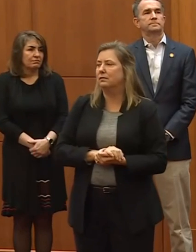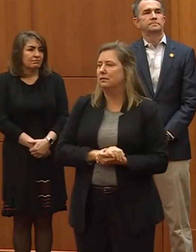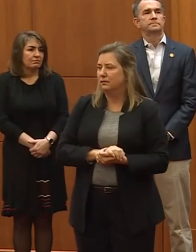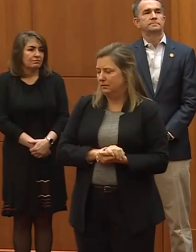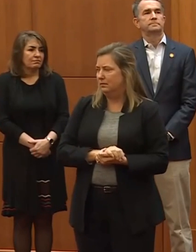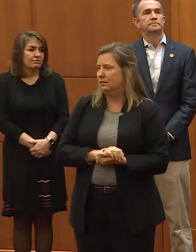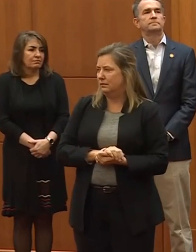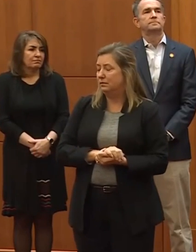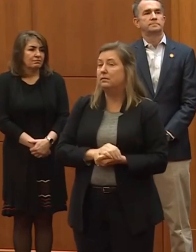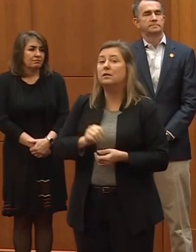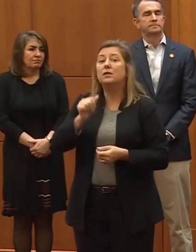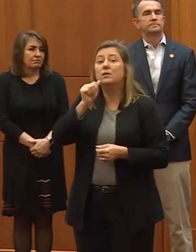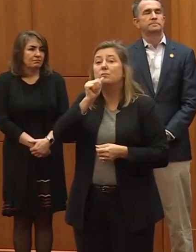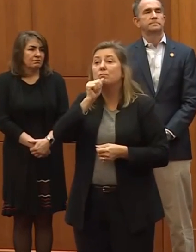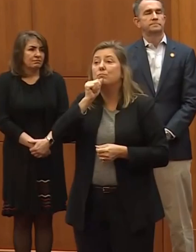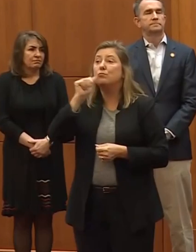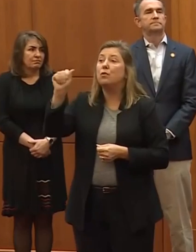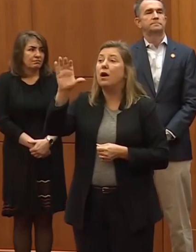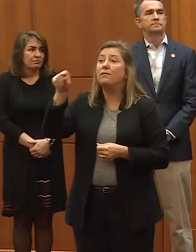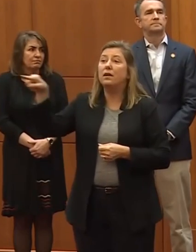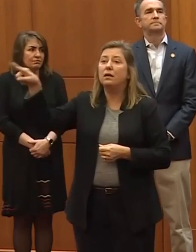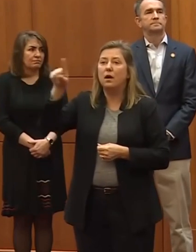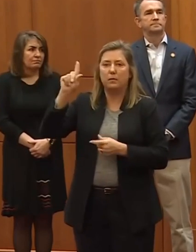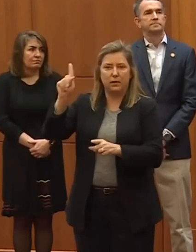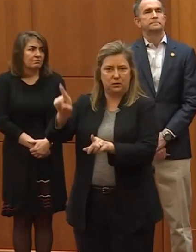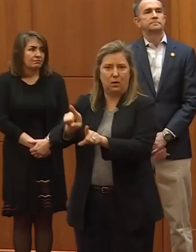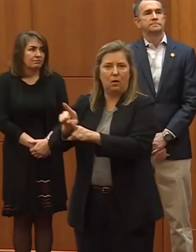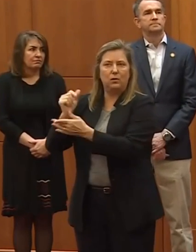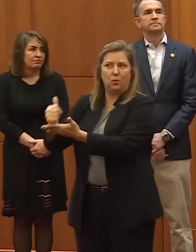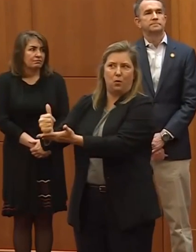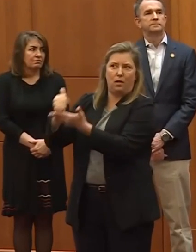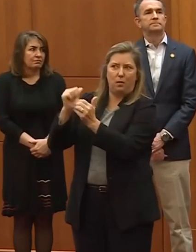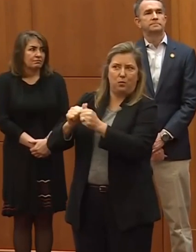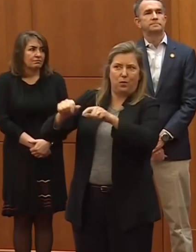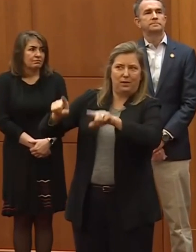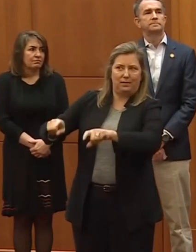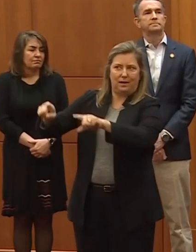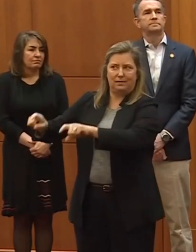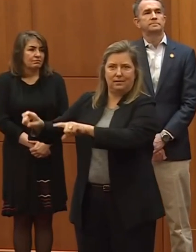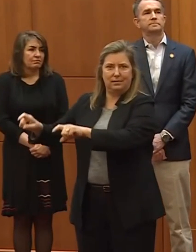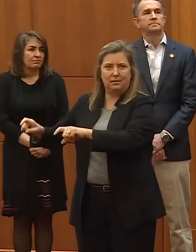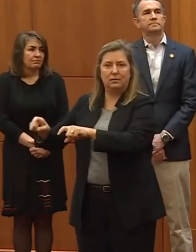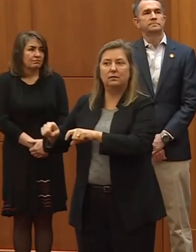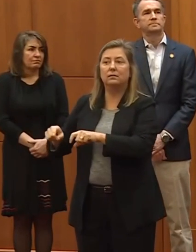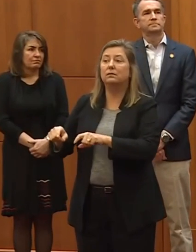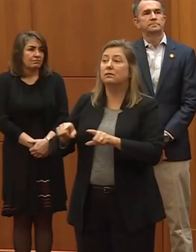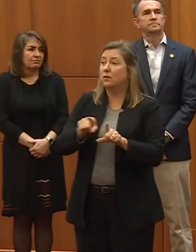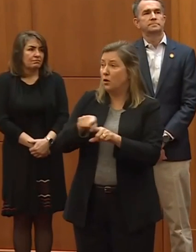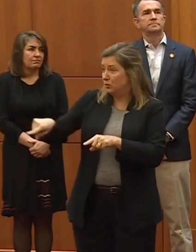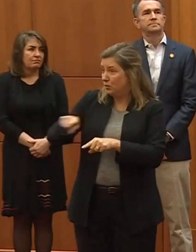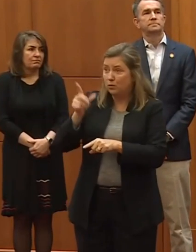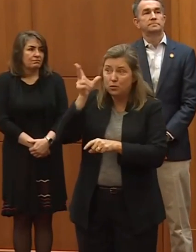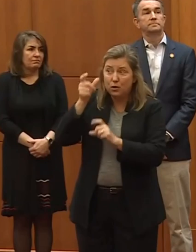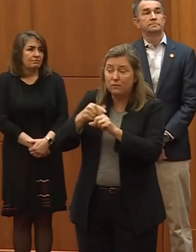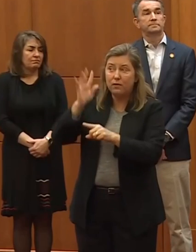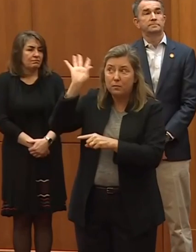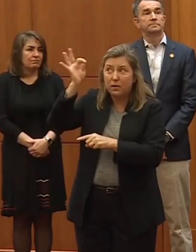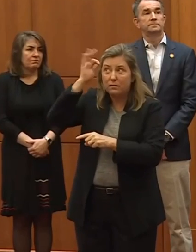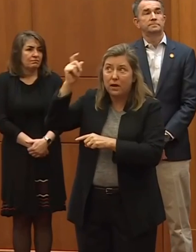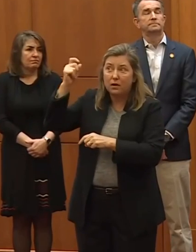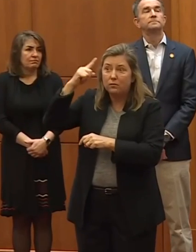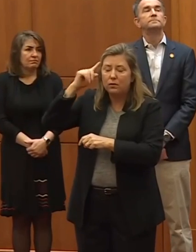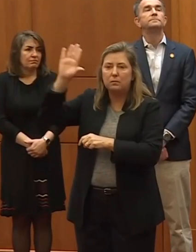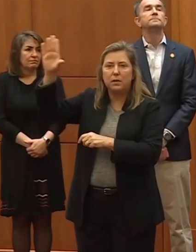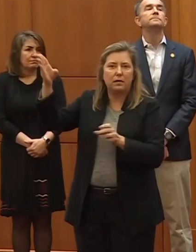Private companies are online to help us with the testing, and many of you heard from the federal government of plans